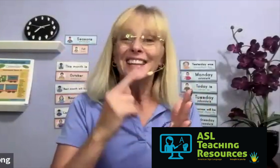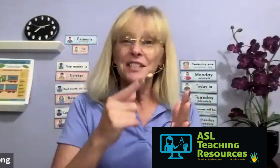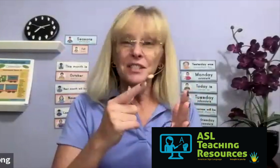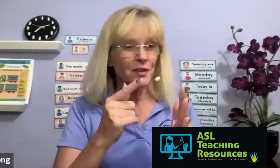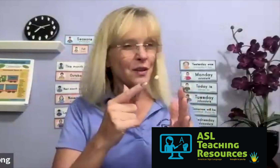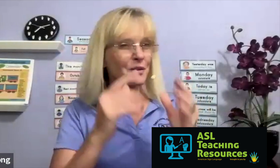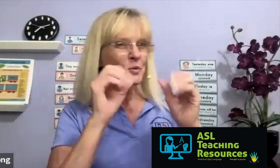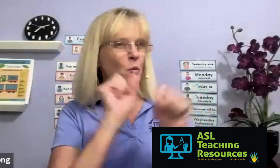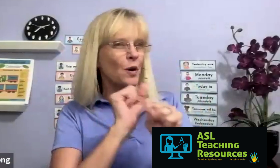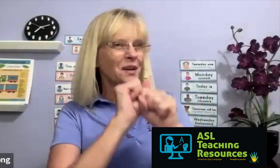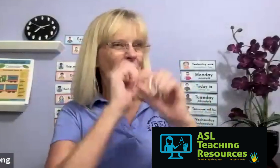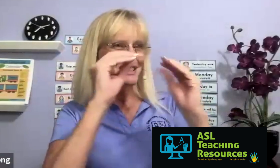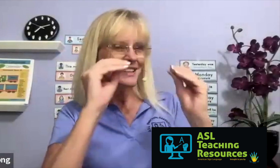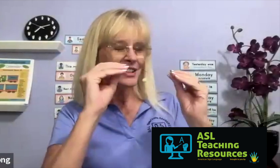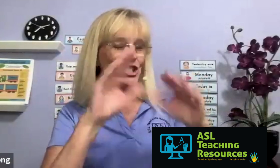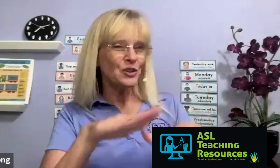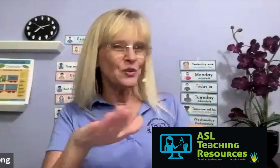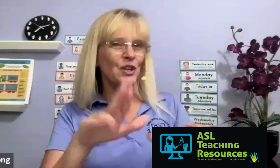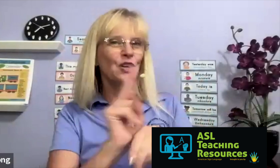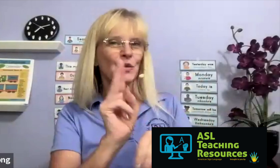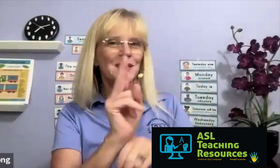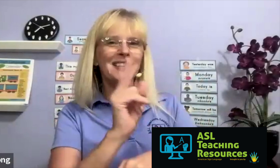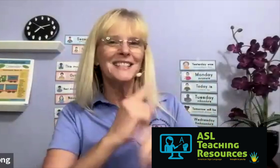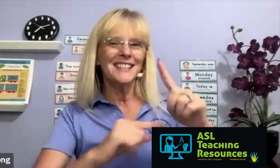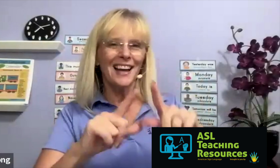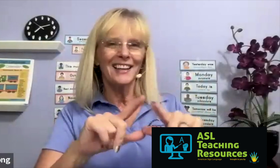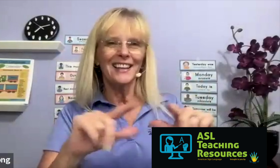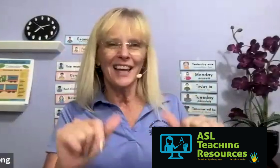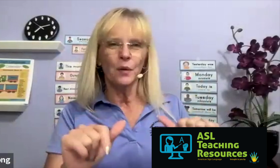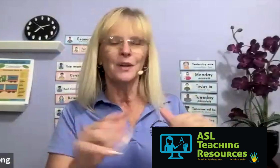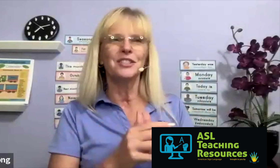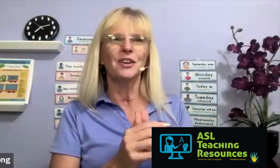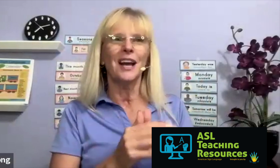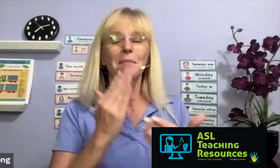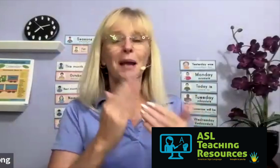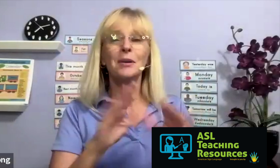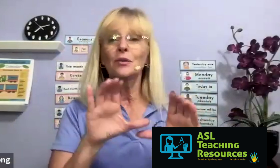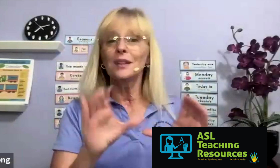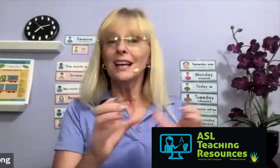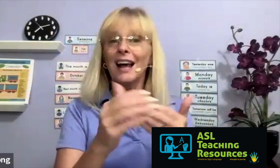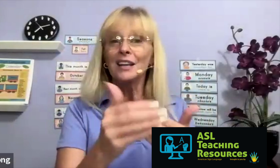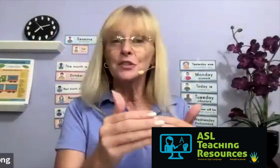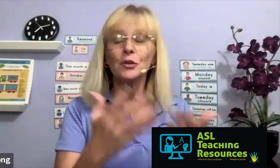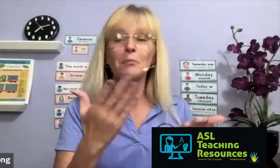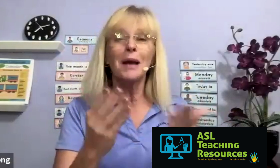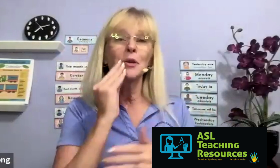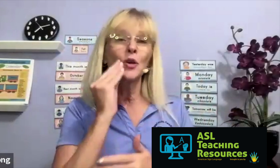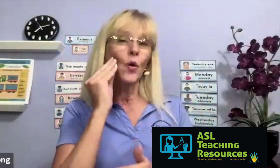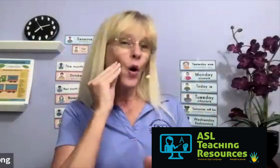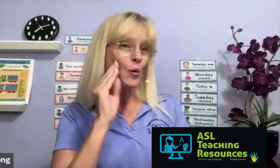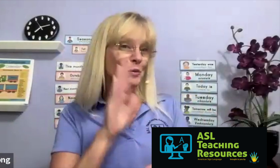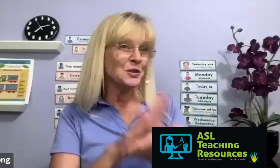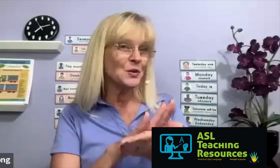is for those working with children using sign language, okay? Maybe you're in the classroom, maybe you are